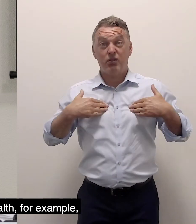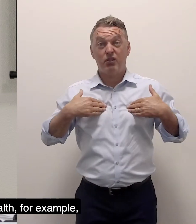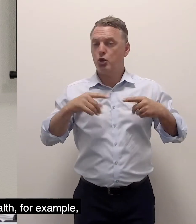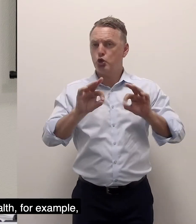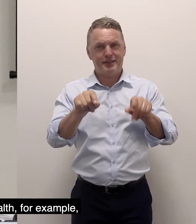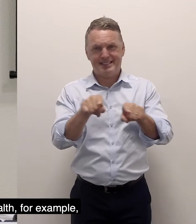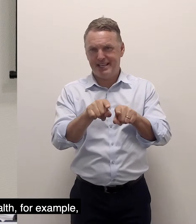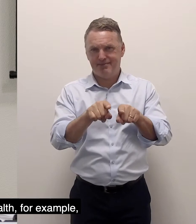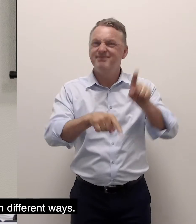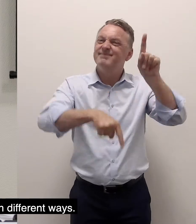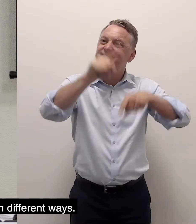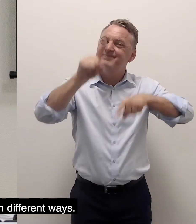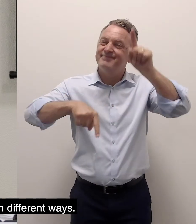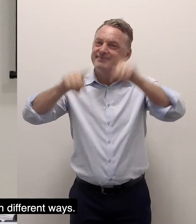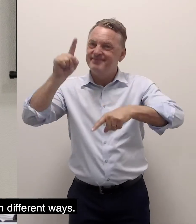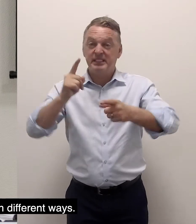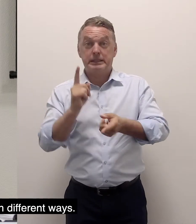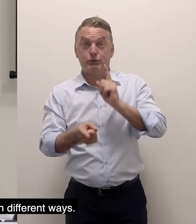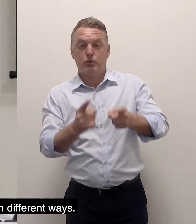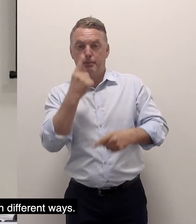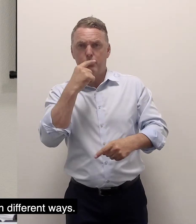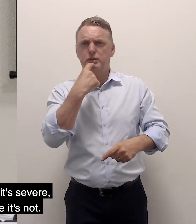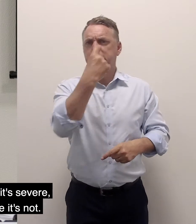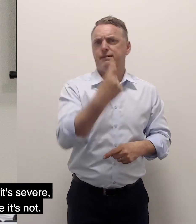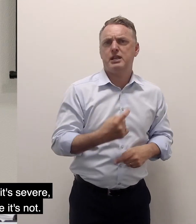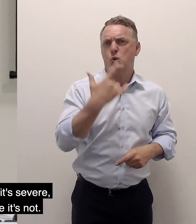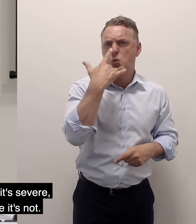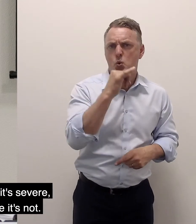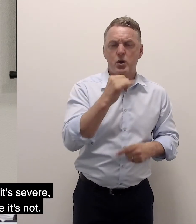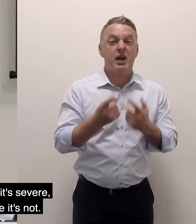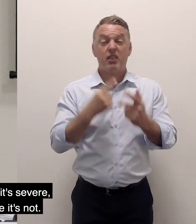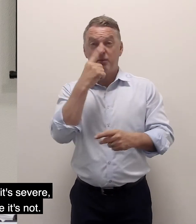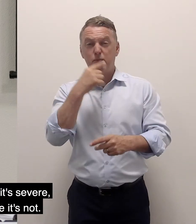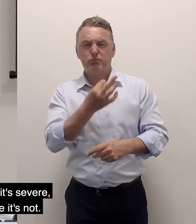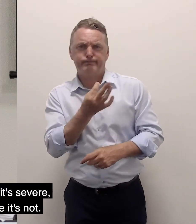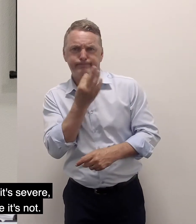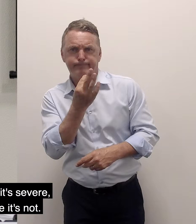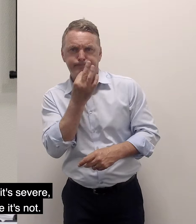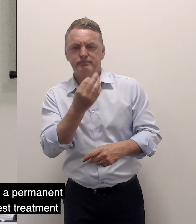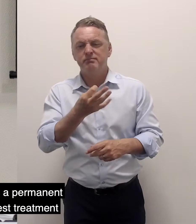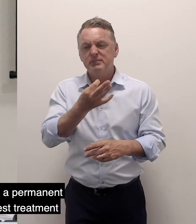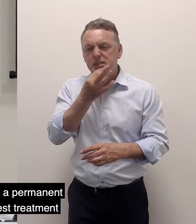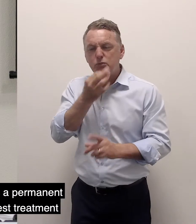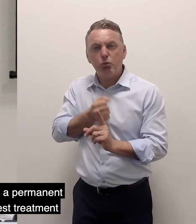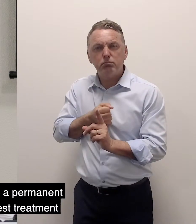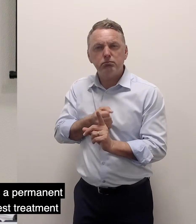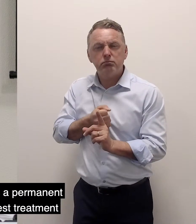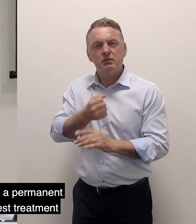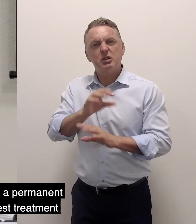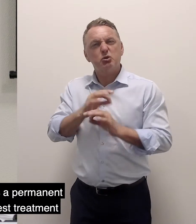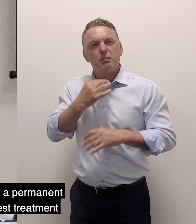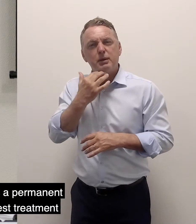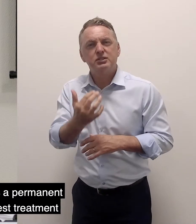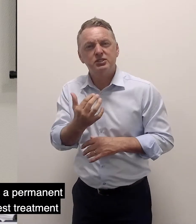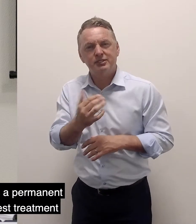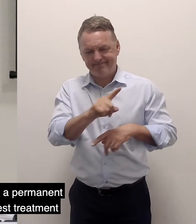because mental health, for example, impacts everyone in different ways. Some people it's severe, some people it's not, some people it's a